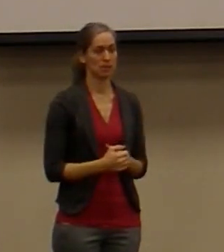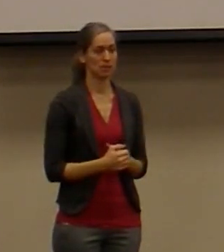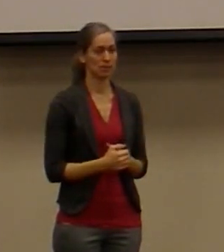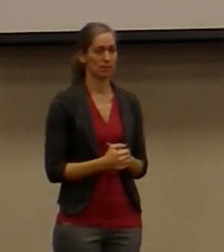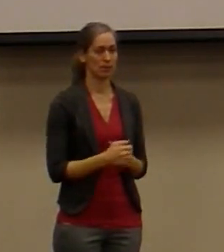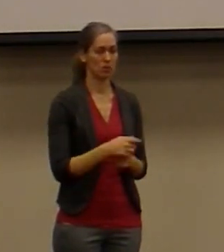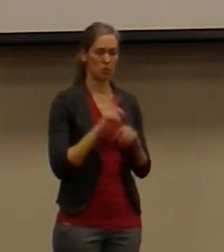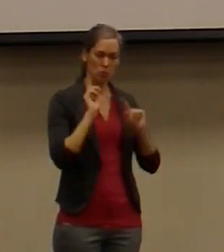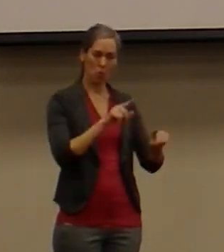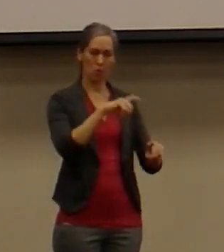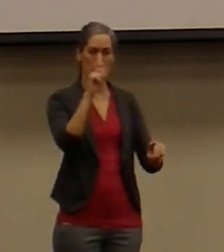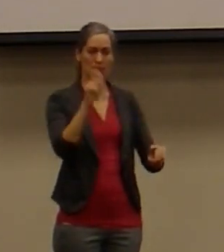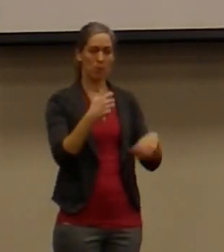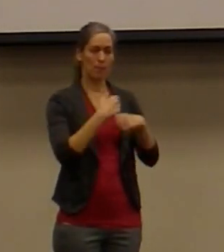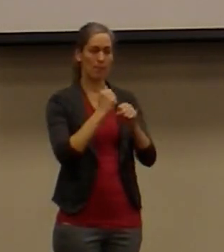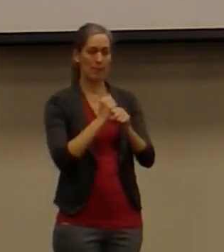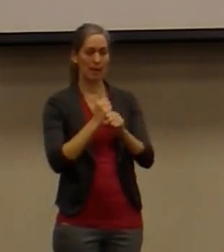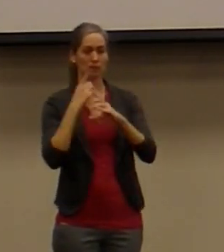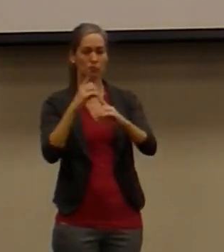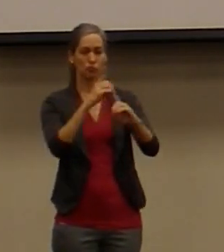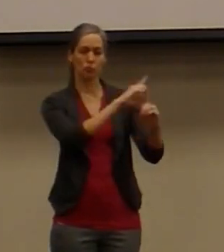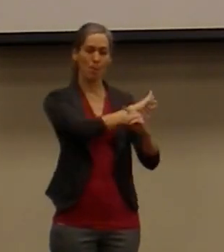Go therefore and make disciples of all nations.